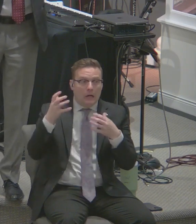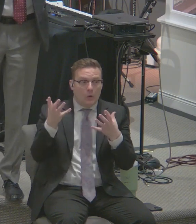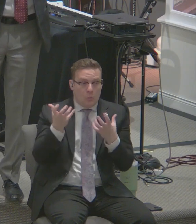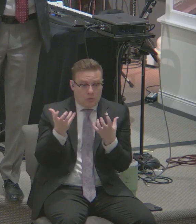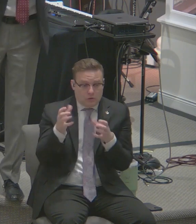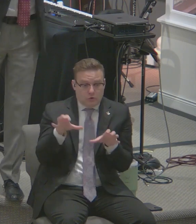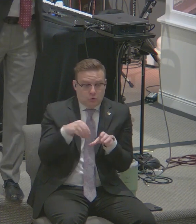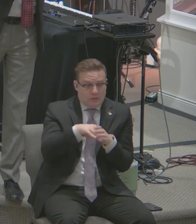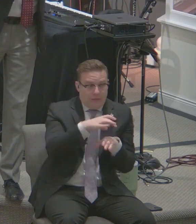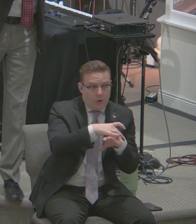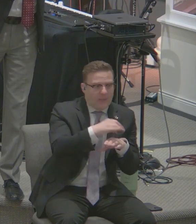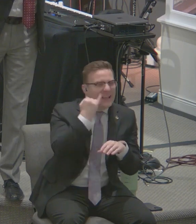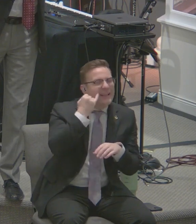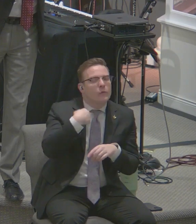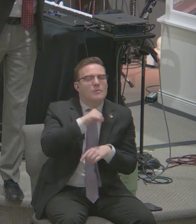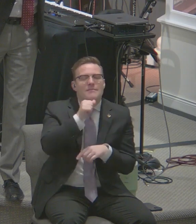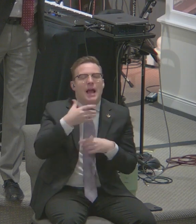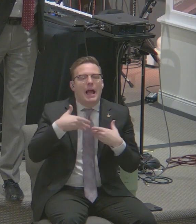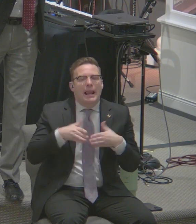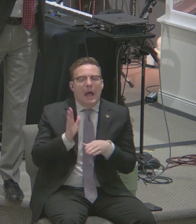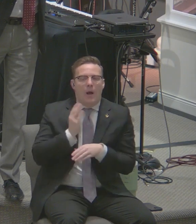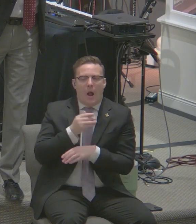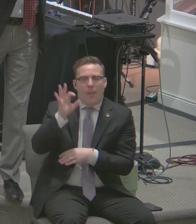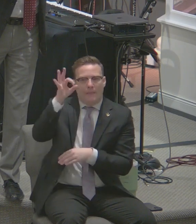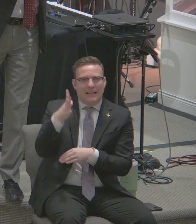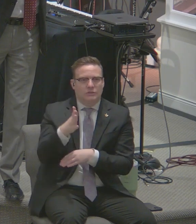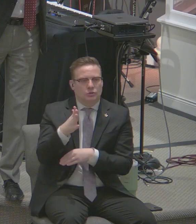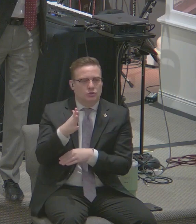let our pastors pastor us.